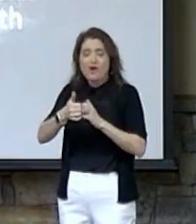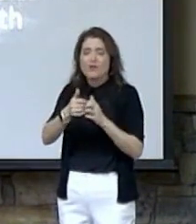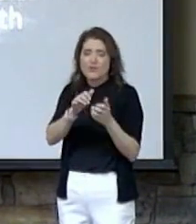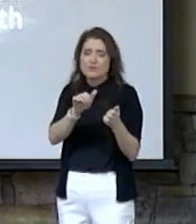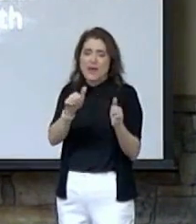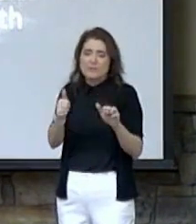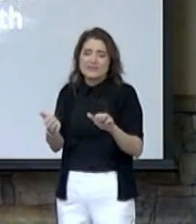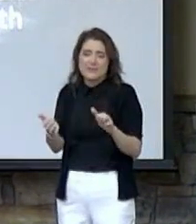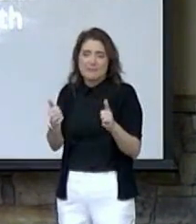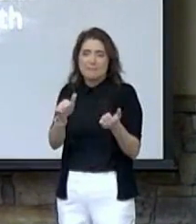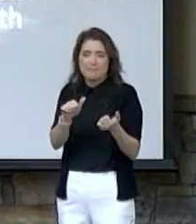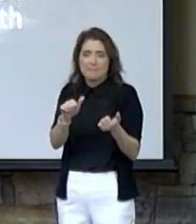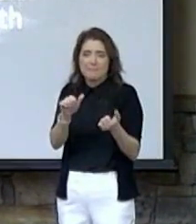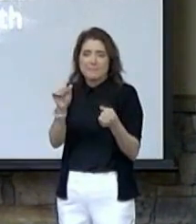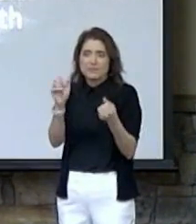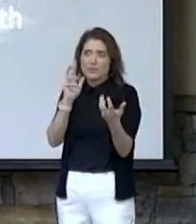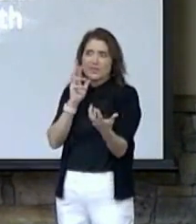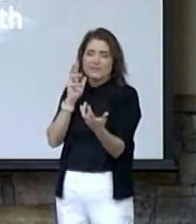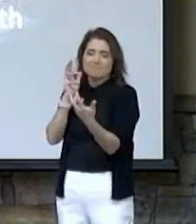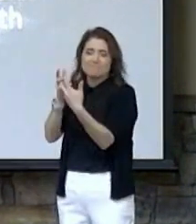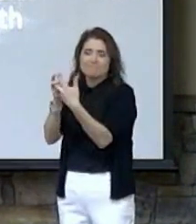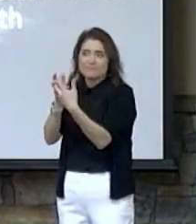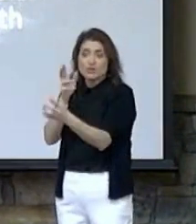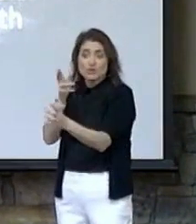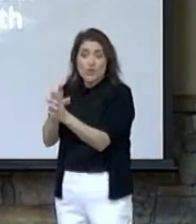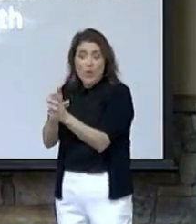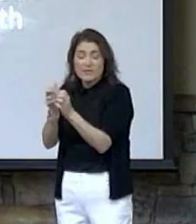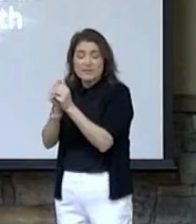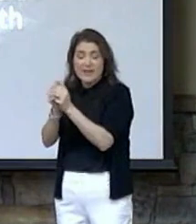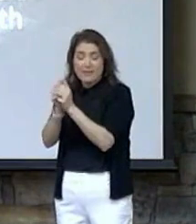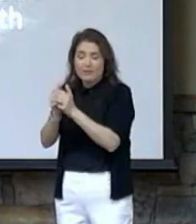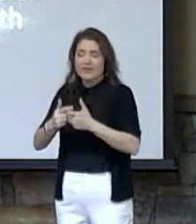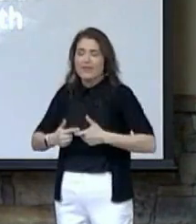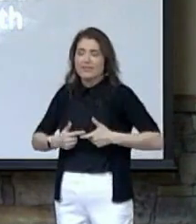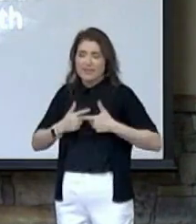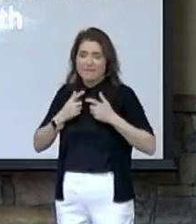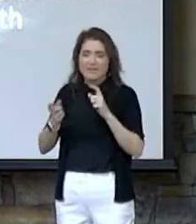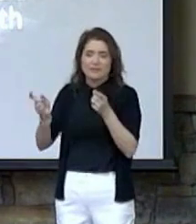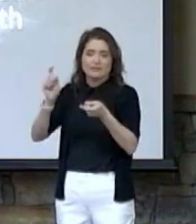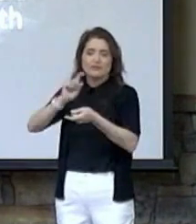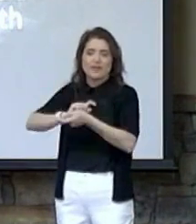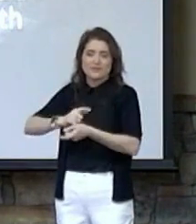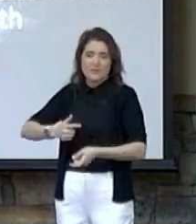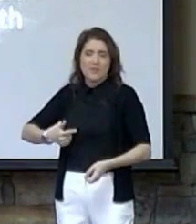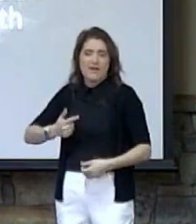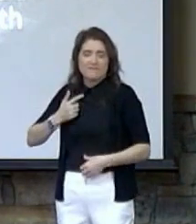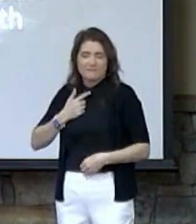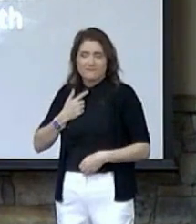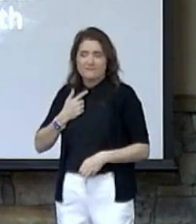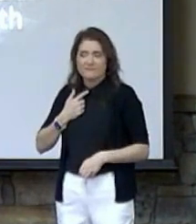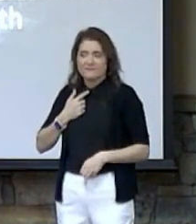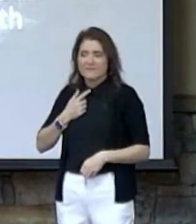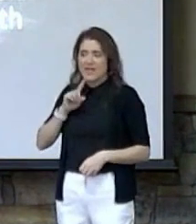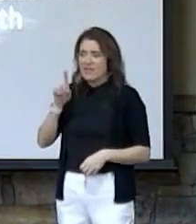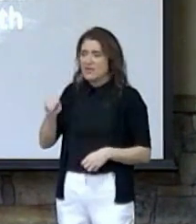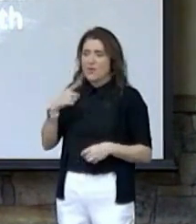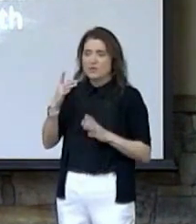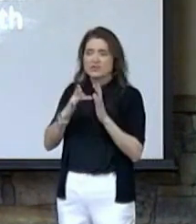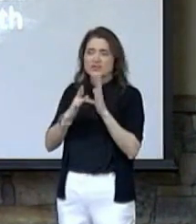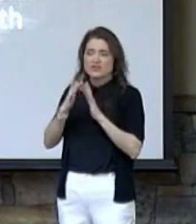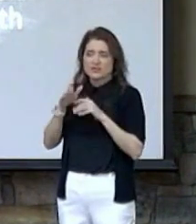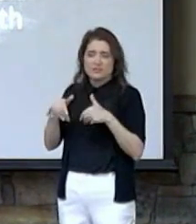be joined with him and live that transformed life in the way that only Jesus can